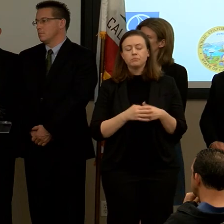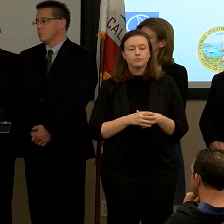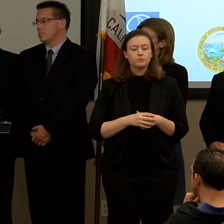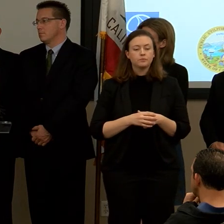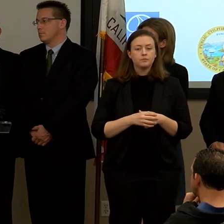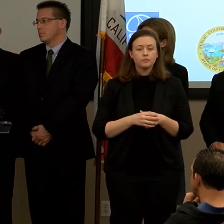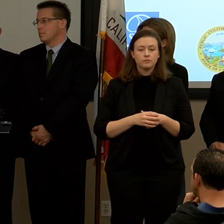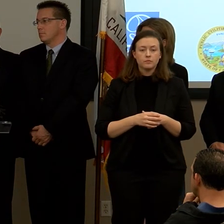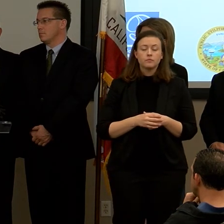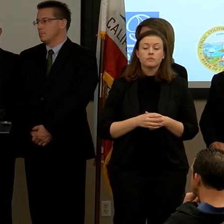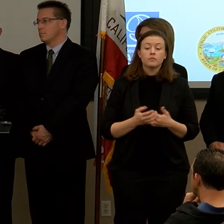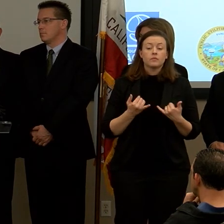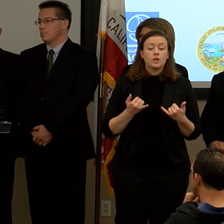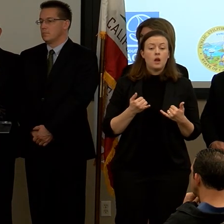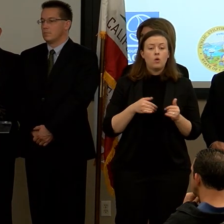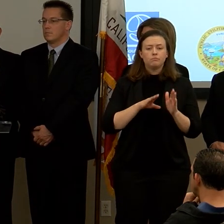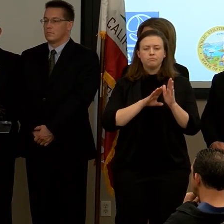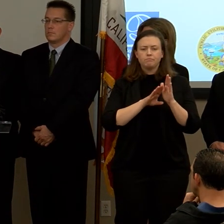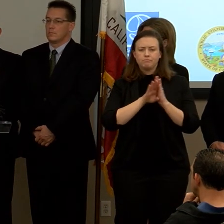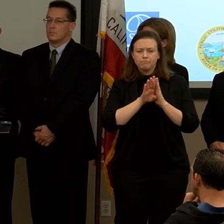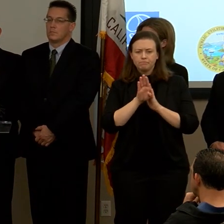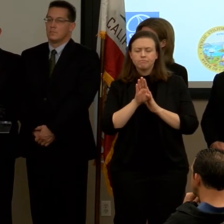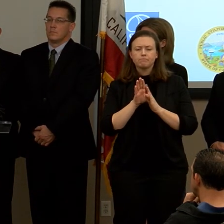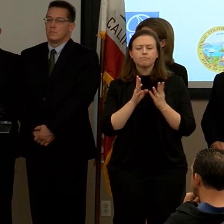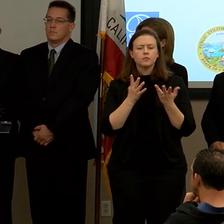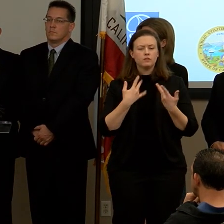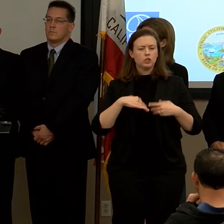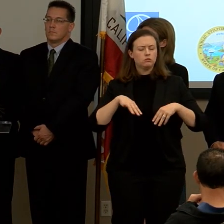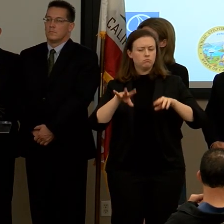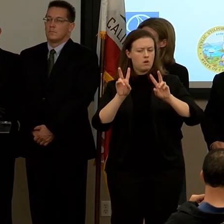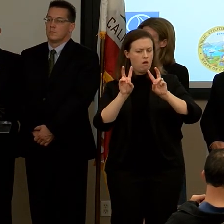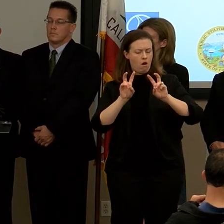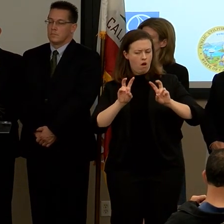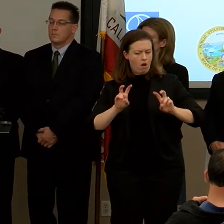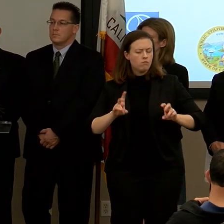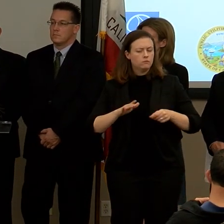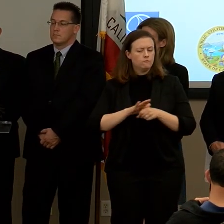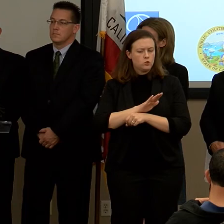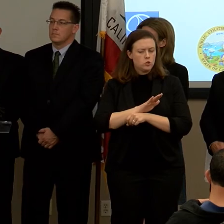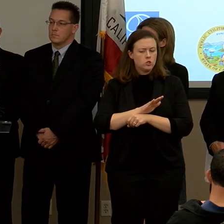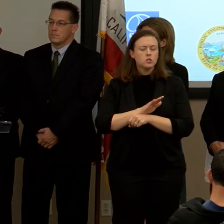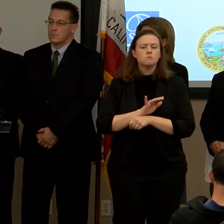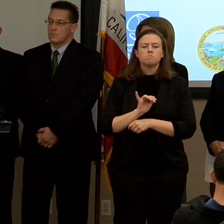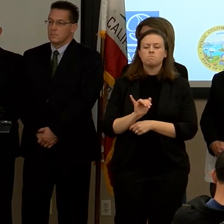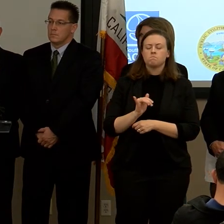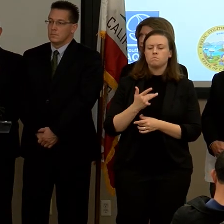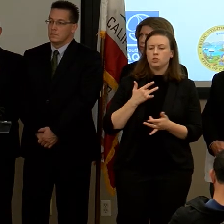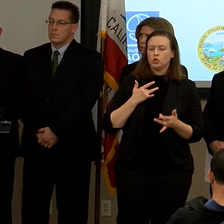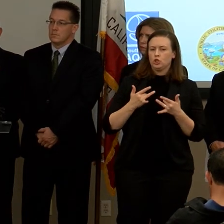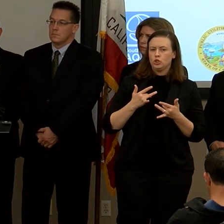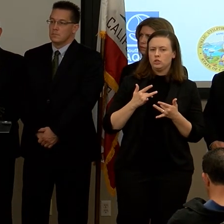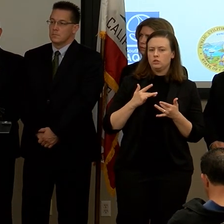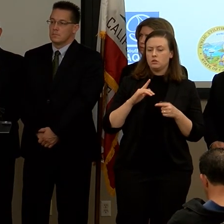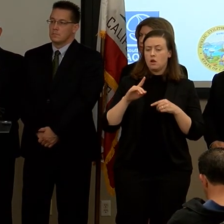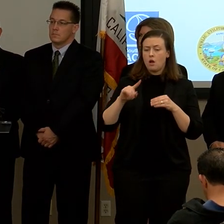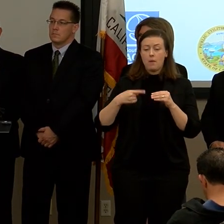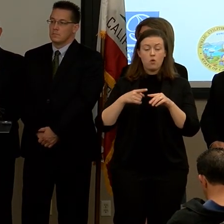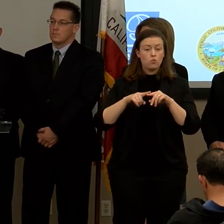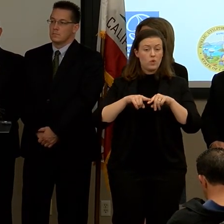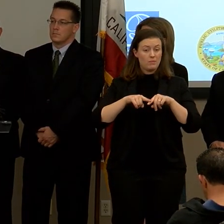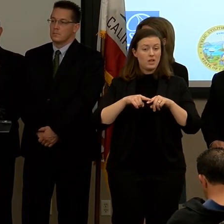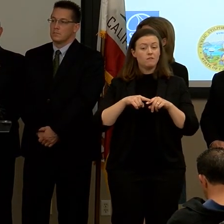As we're developing, we have done enough analysis to be concerned about reliability of